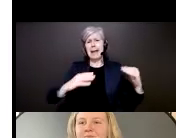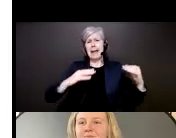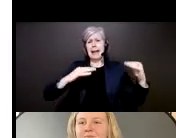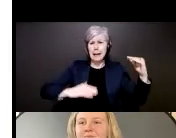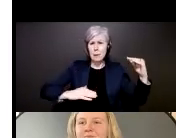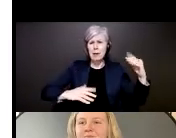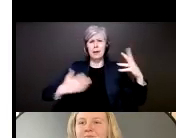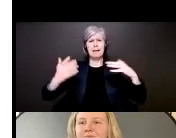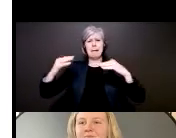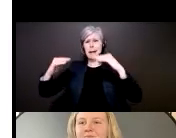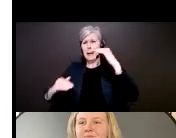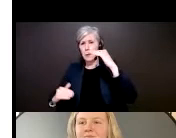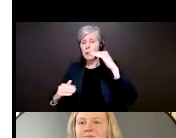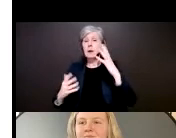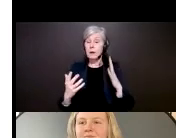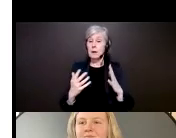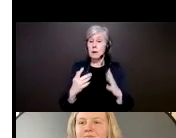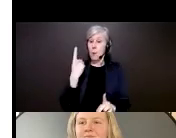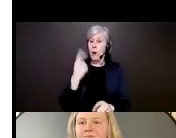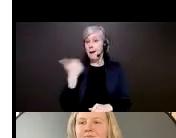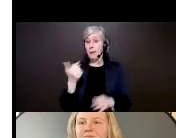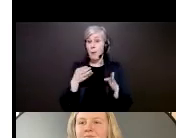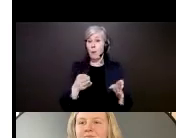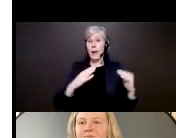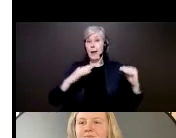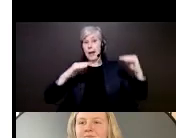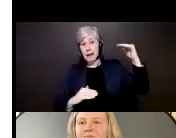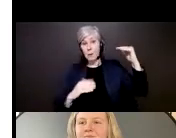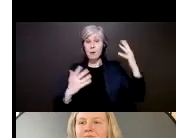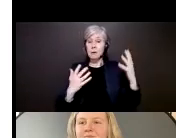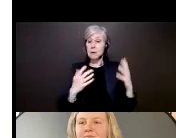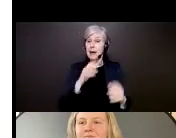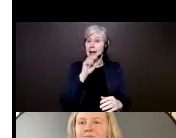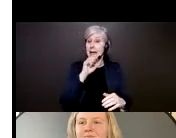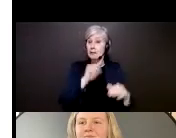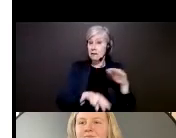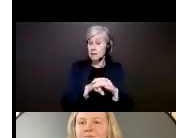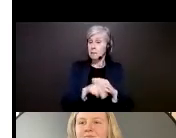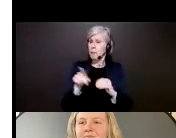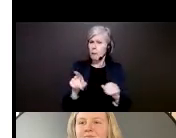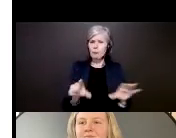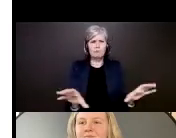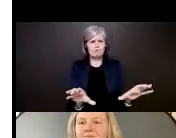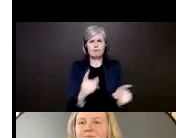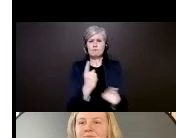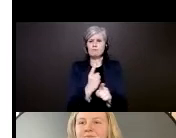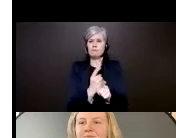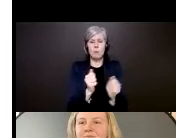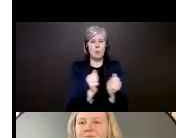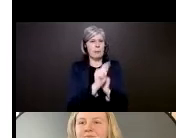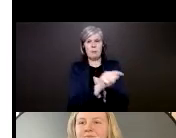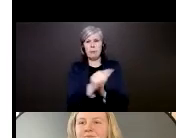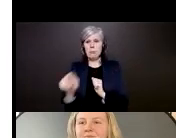your organization functions, amongst your own workers, but also in working with the public. So we point